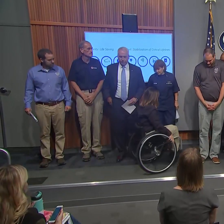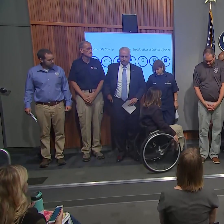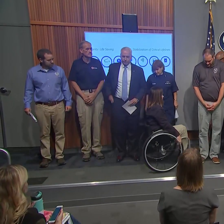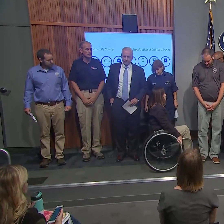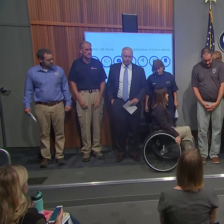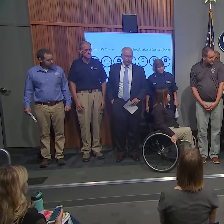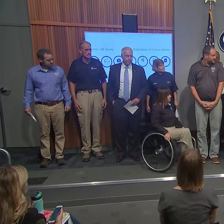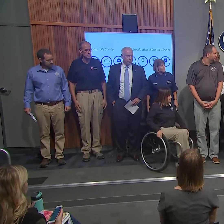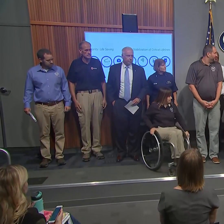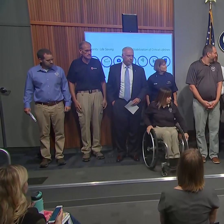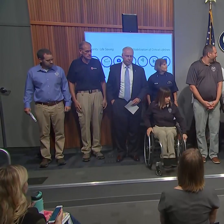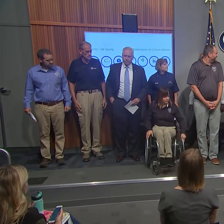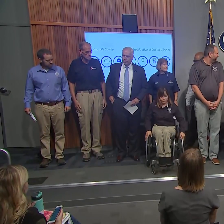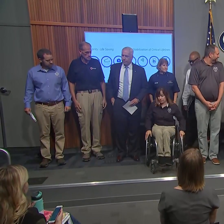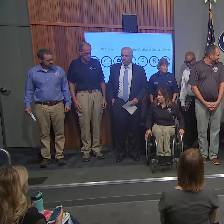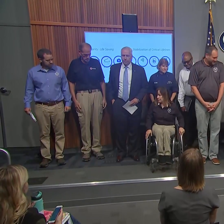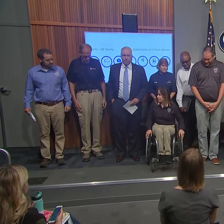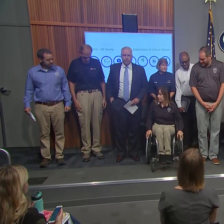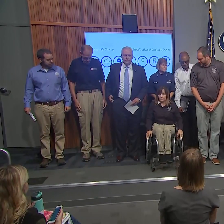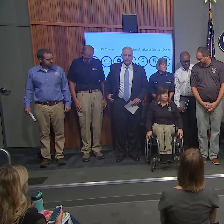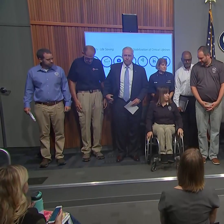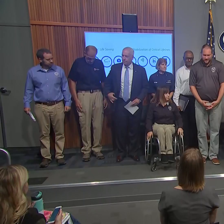Got Linda? All